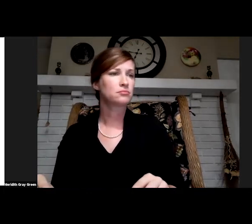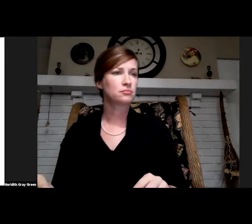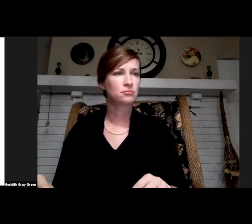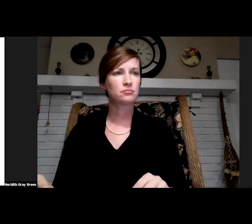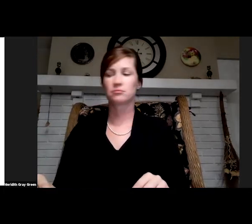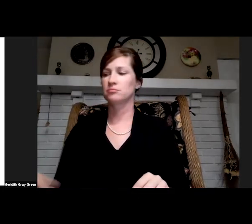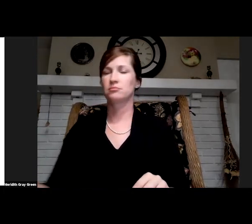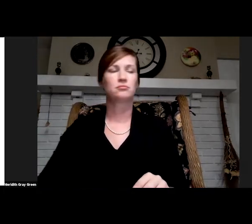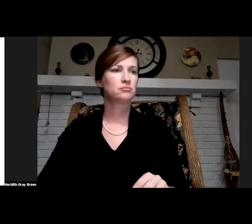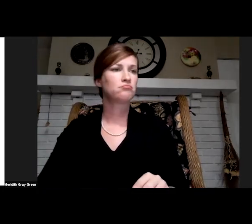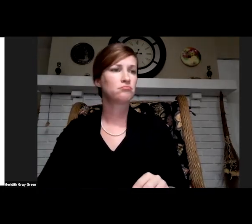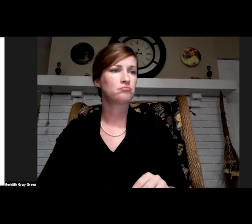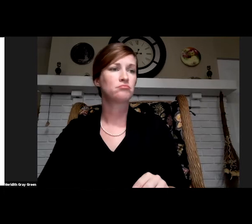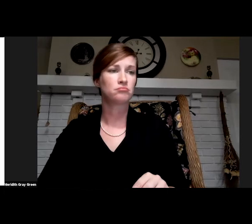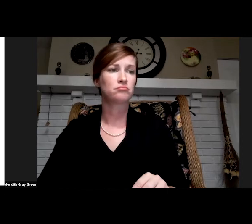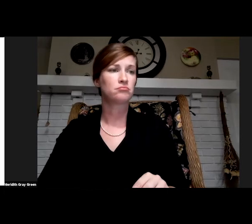appropriation affects people. Okay.